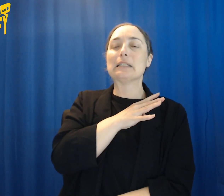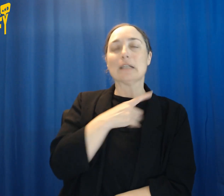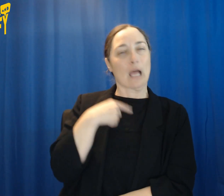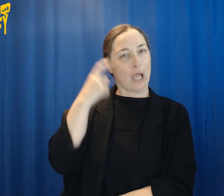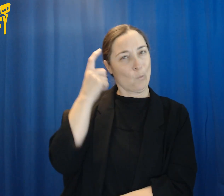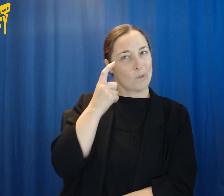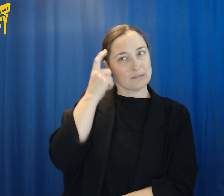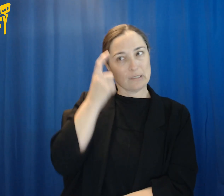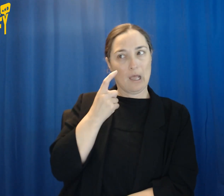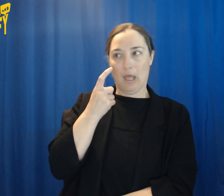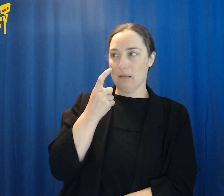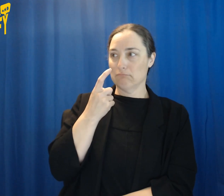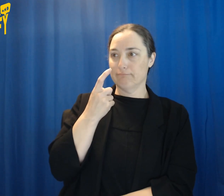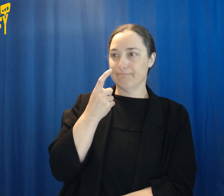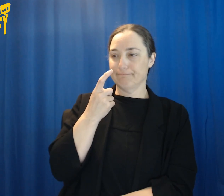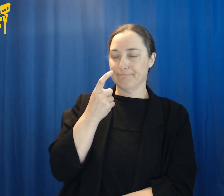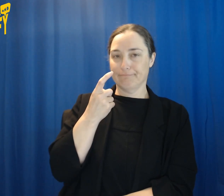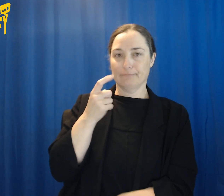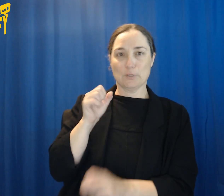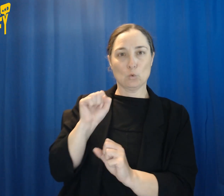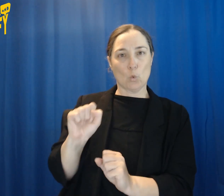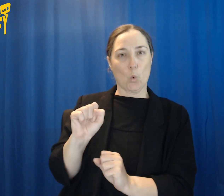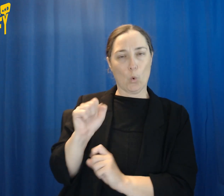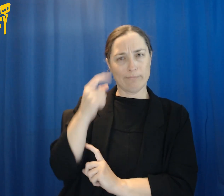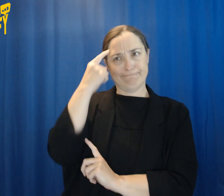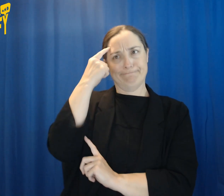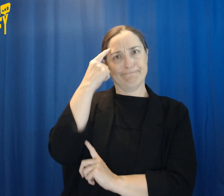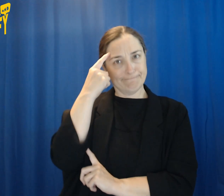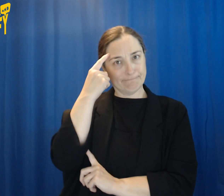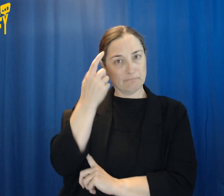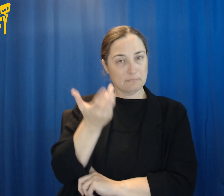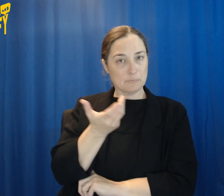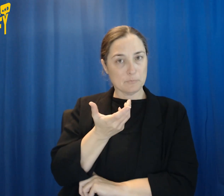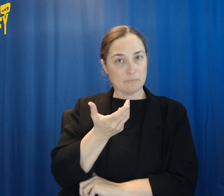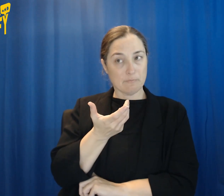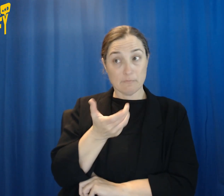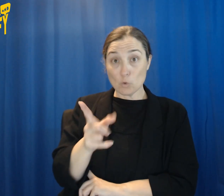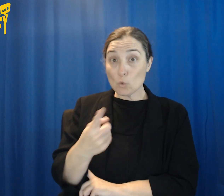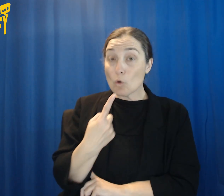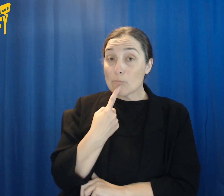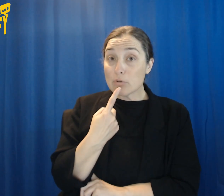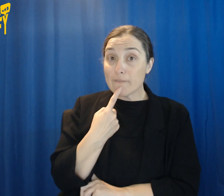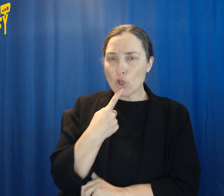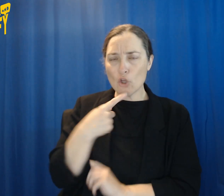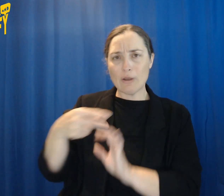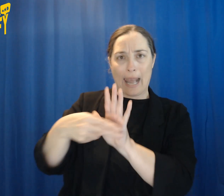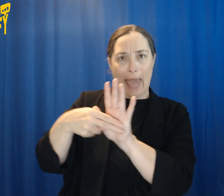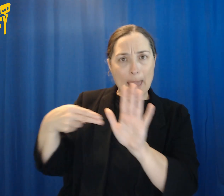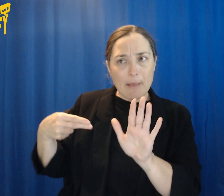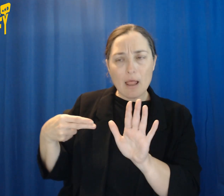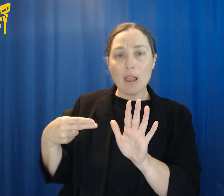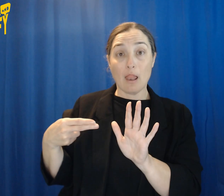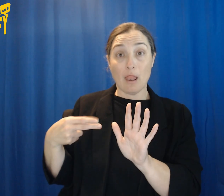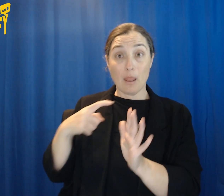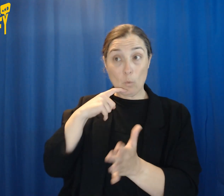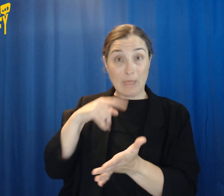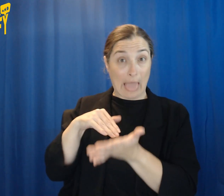your thoughts are about, would you prefer to have a label? Do you think that would have made your life